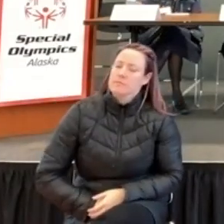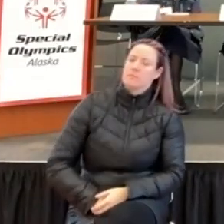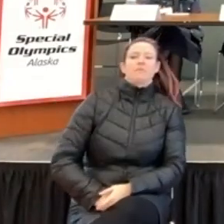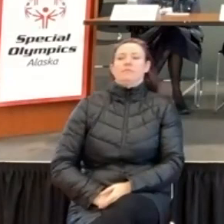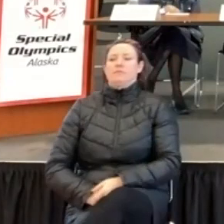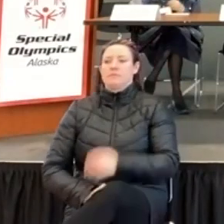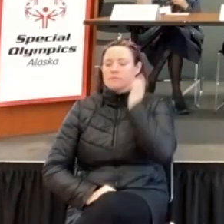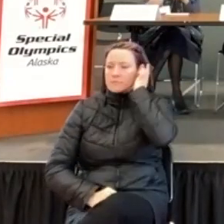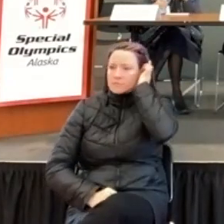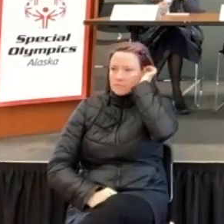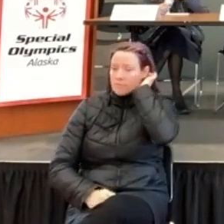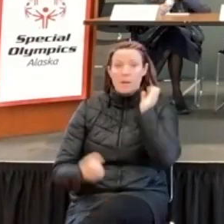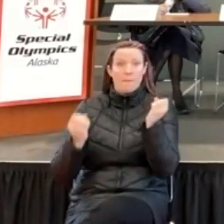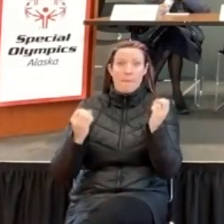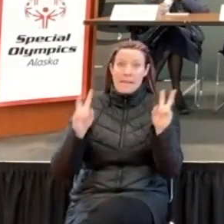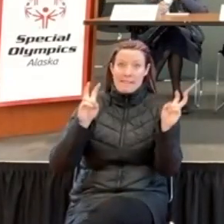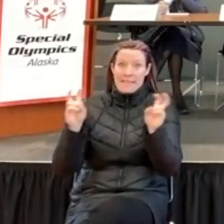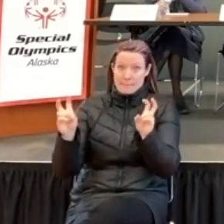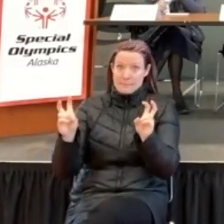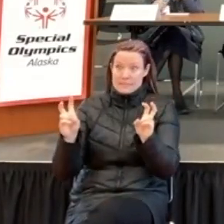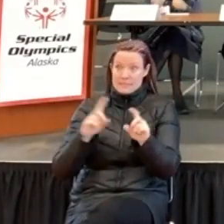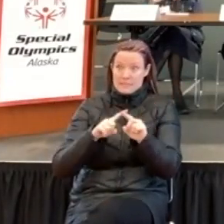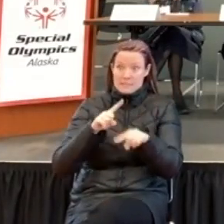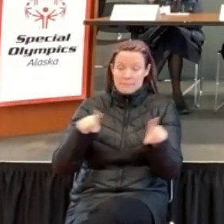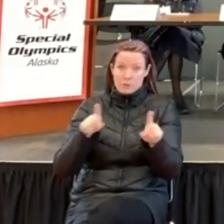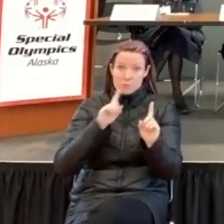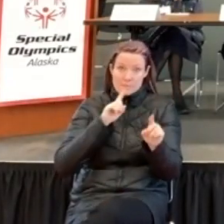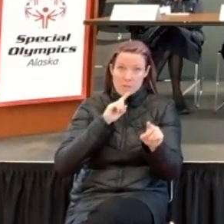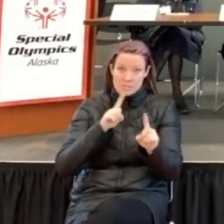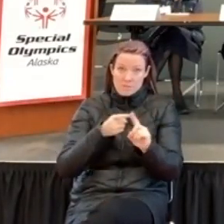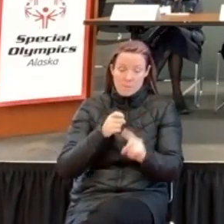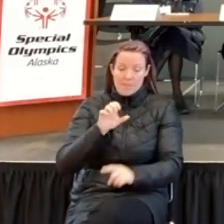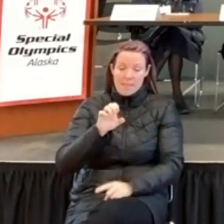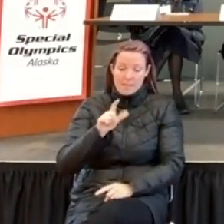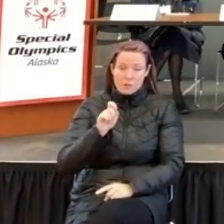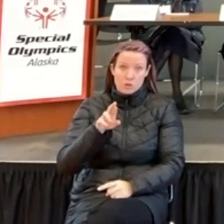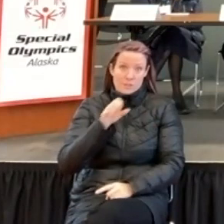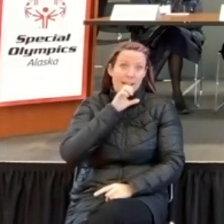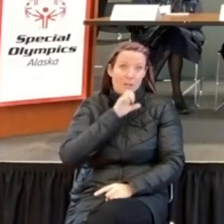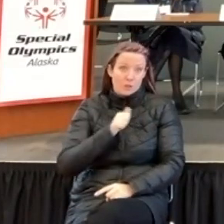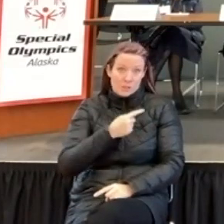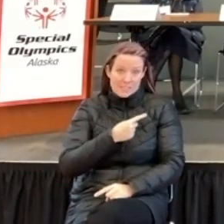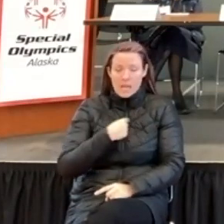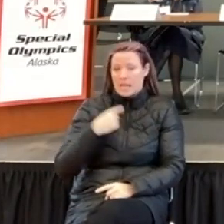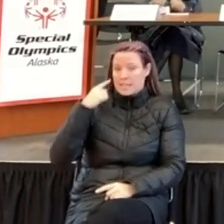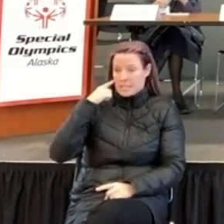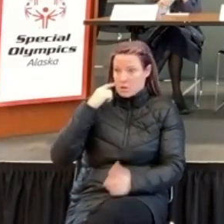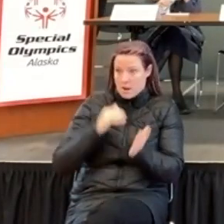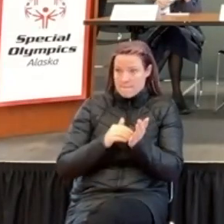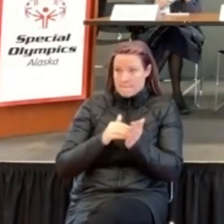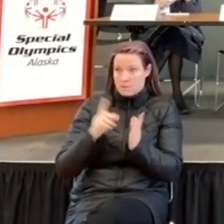There's lots of themes running through the responses from the elders on this panel today. The one I hear the most is